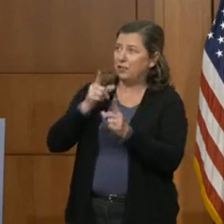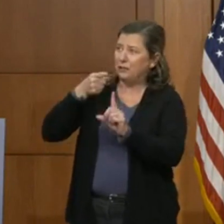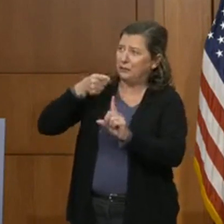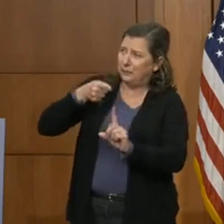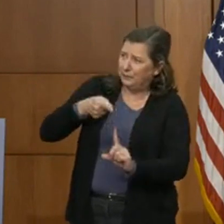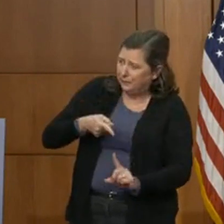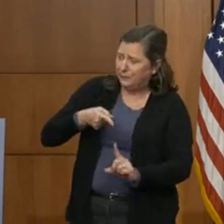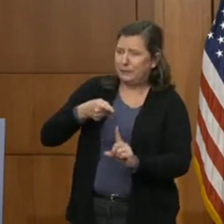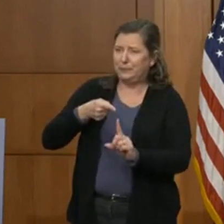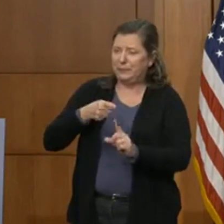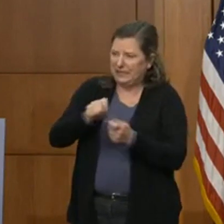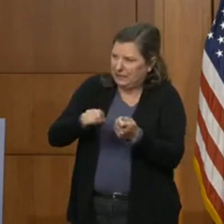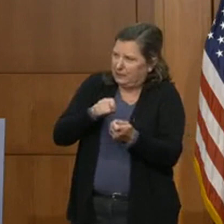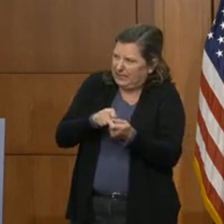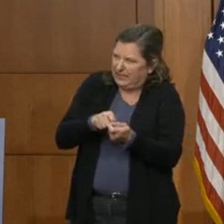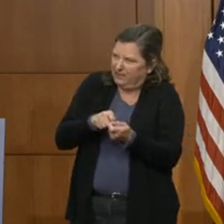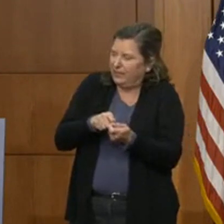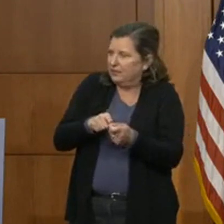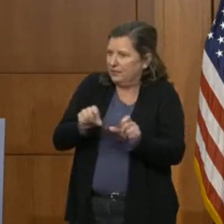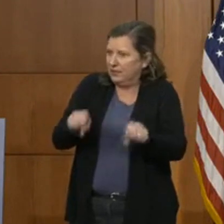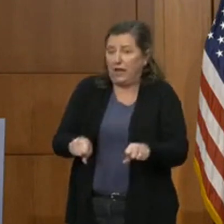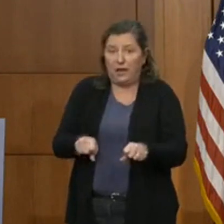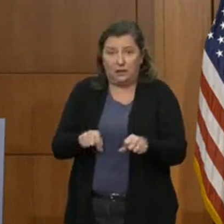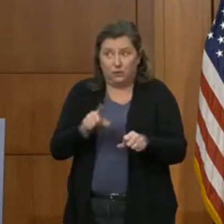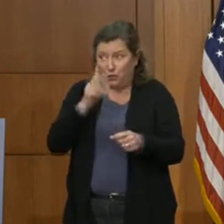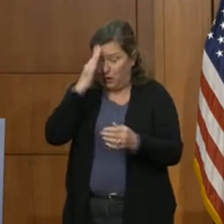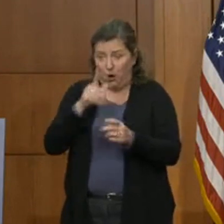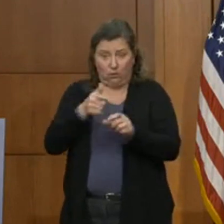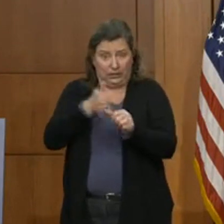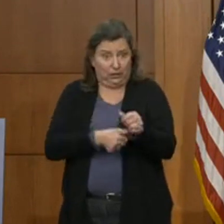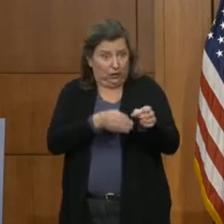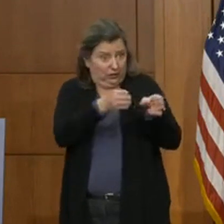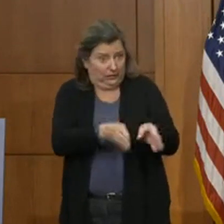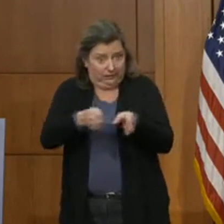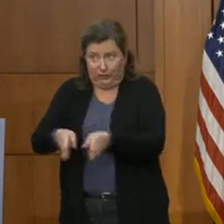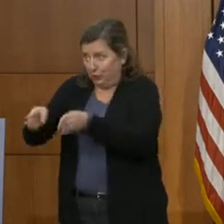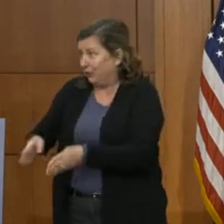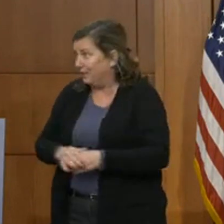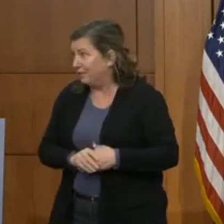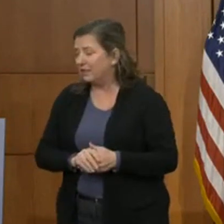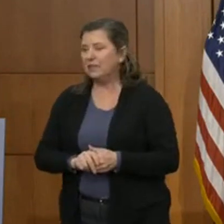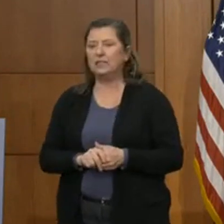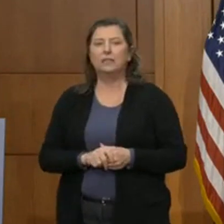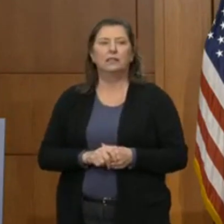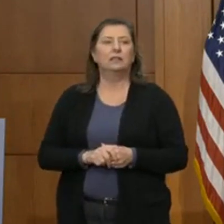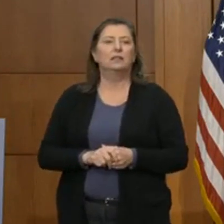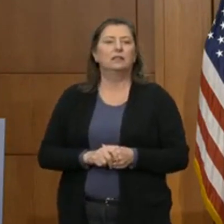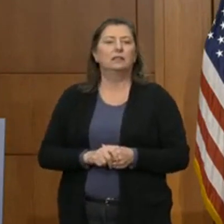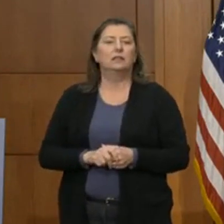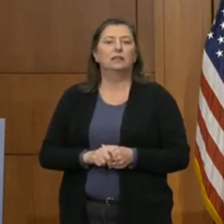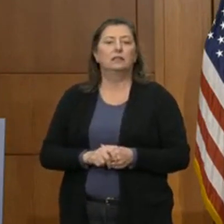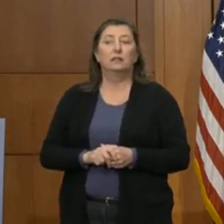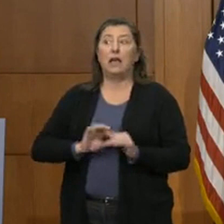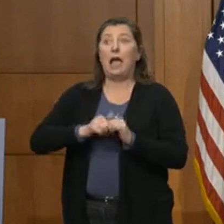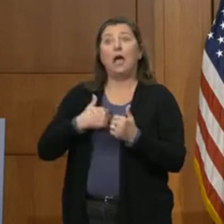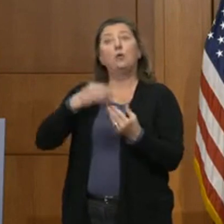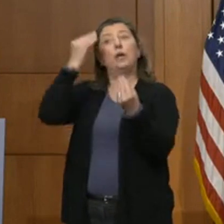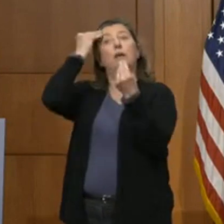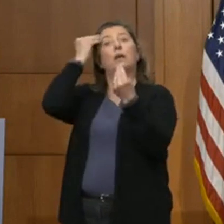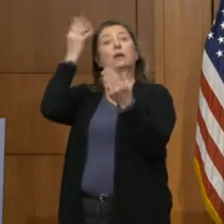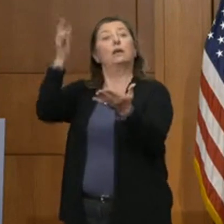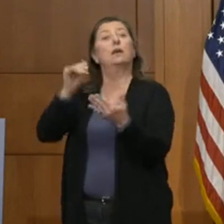very granular level of the individual. The way that we report the